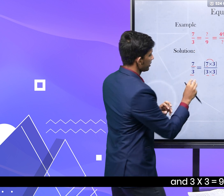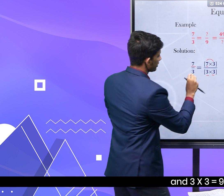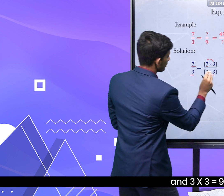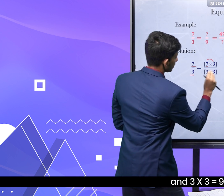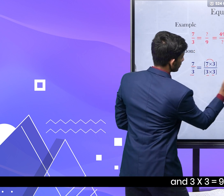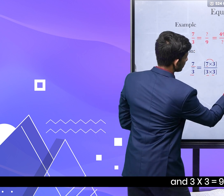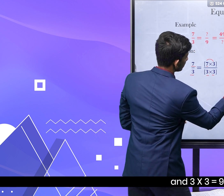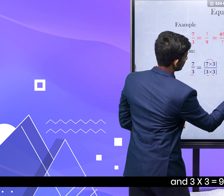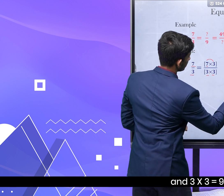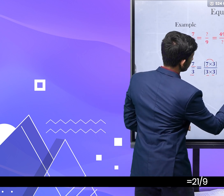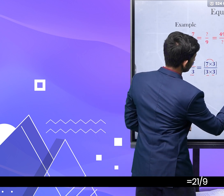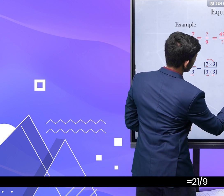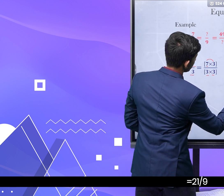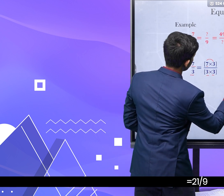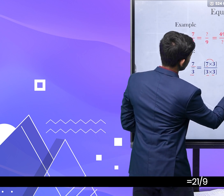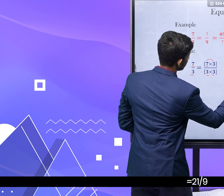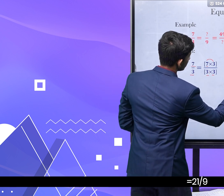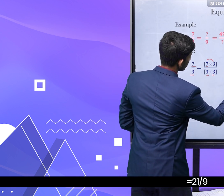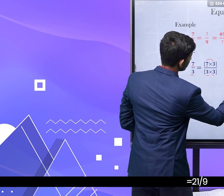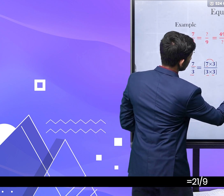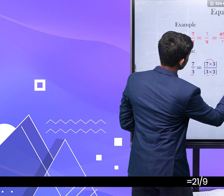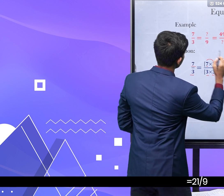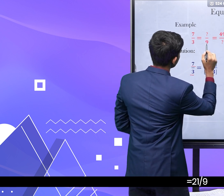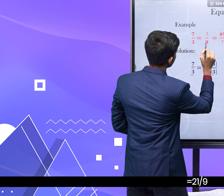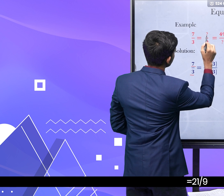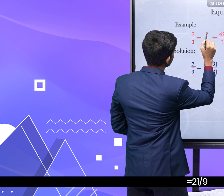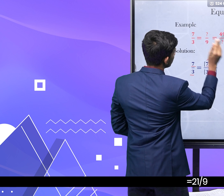9, which is equal to 21 by 9.